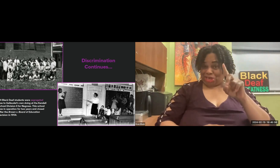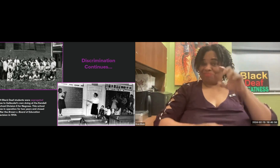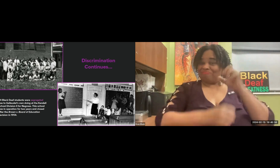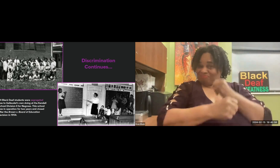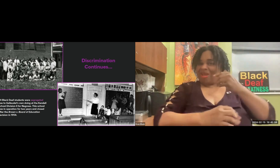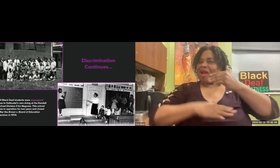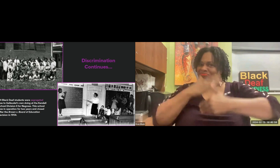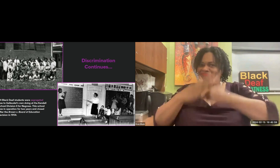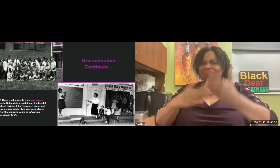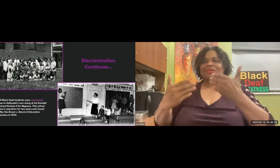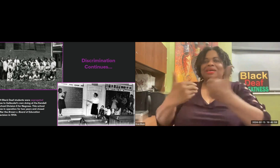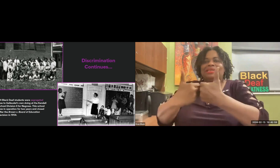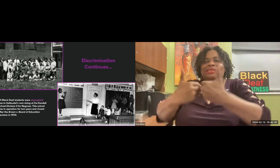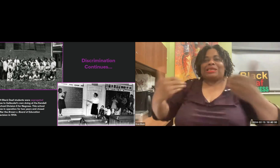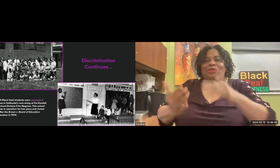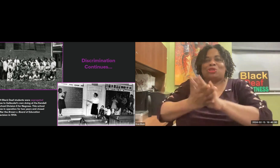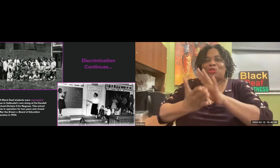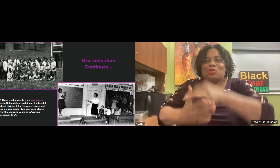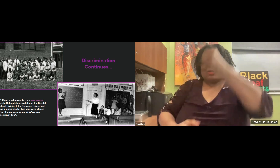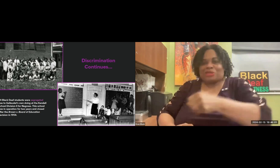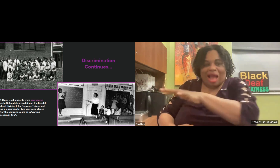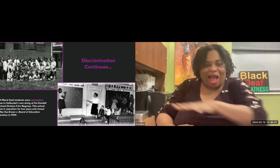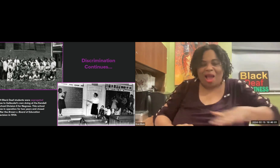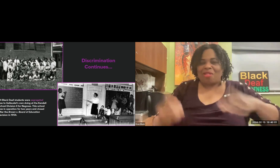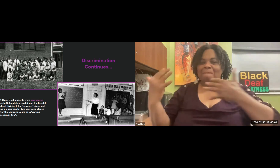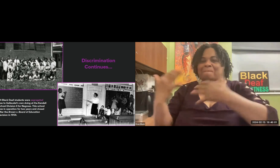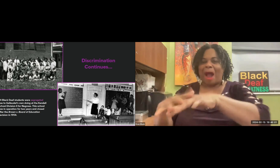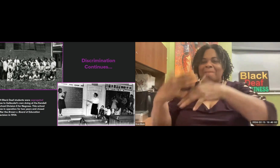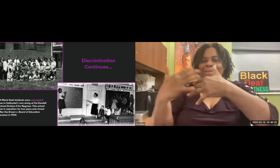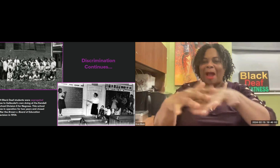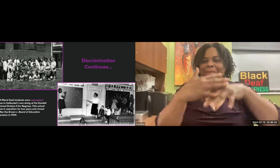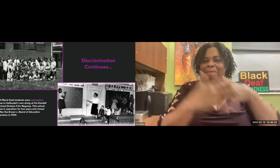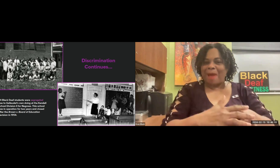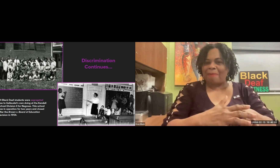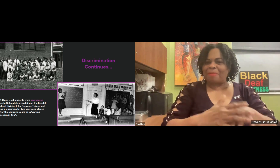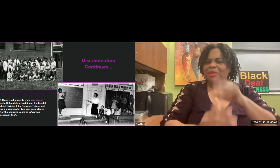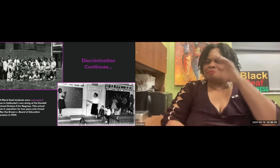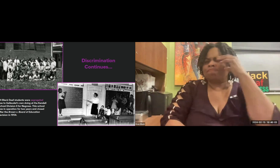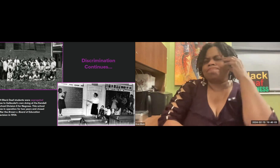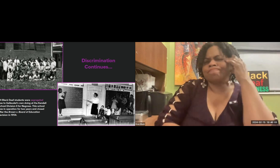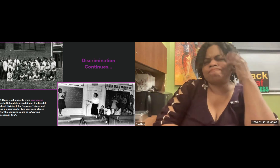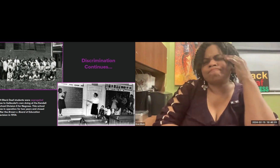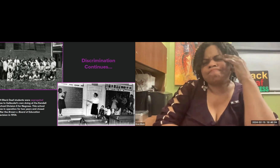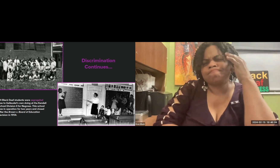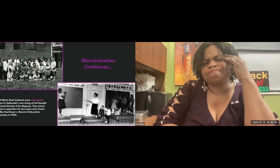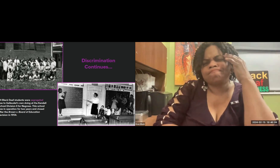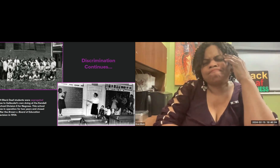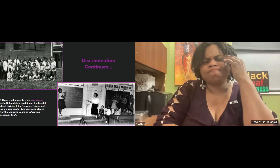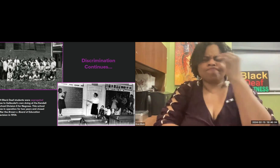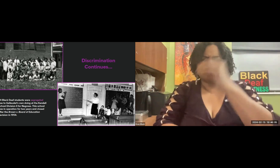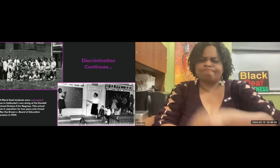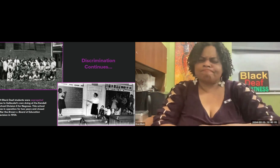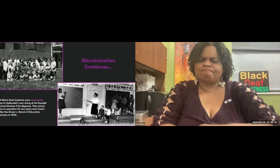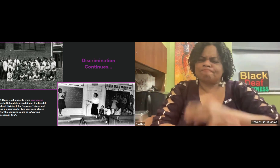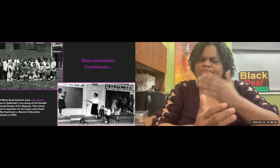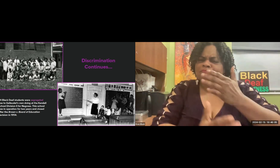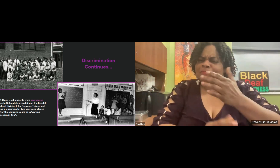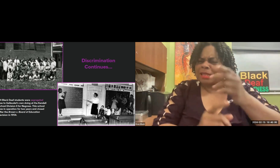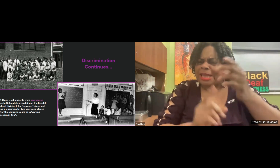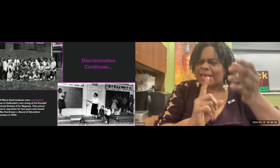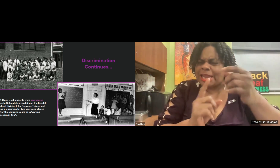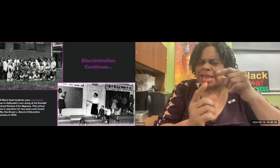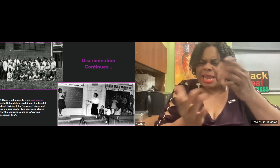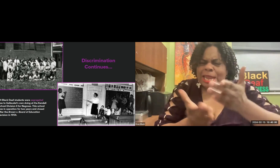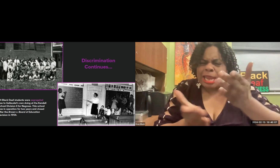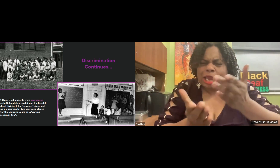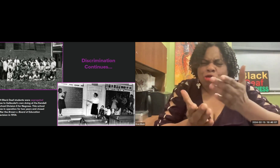So again, with Brown versus the Board of Education, they won. Schools in the South were becoming integrated.